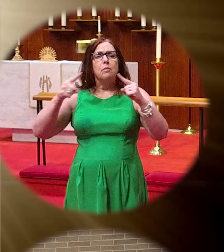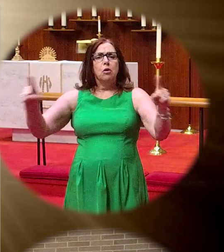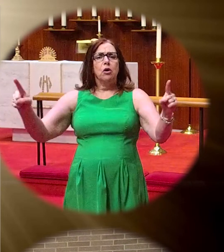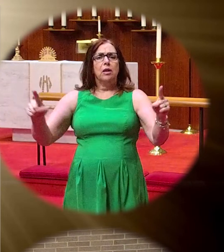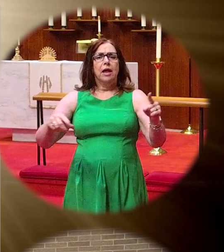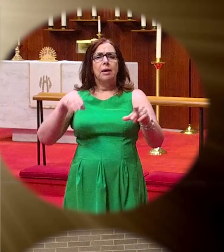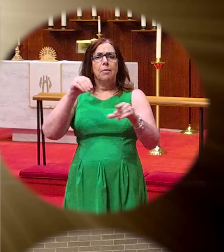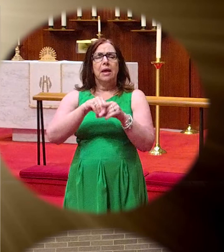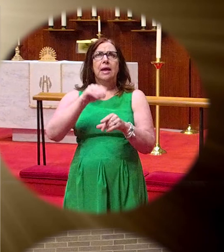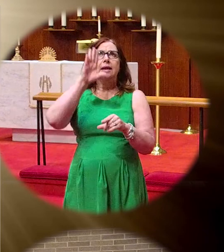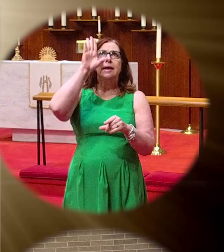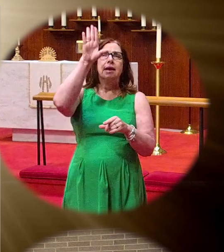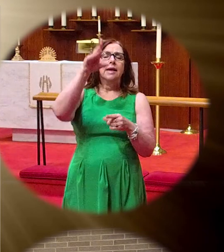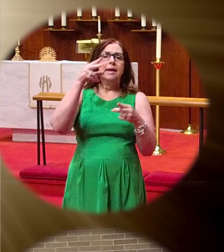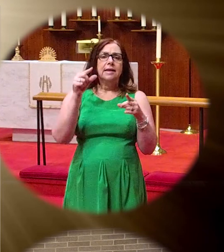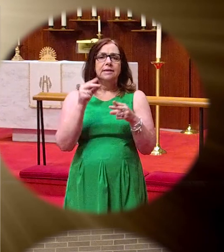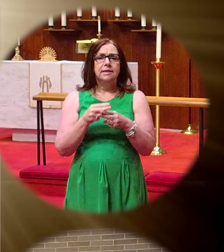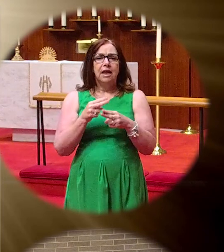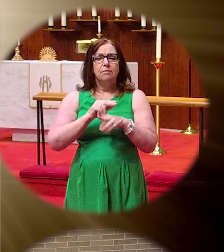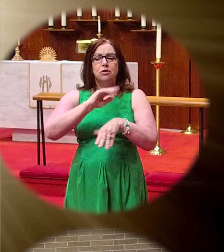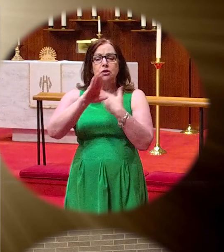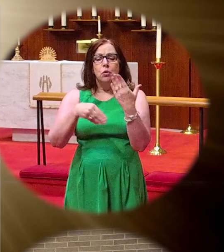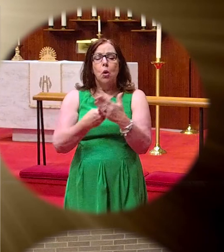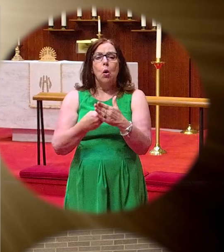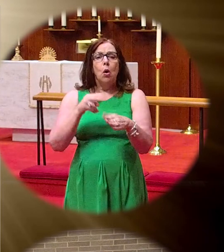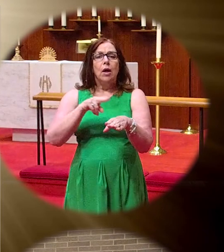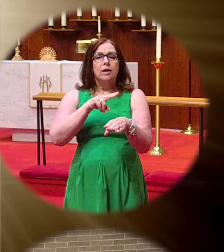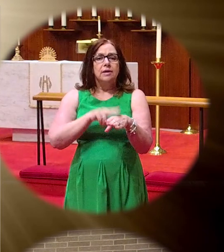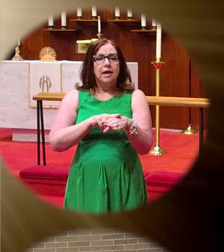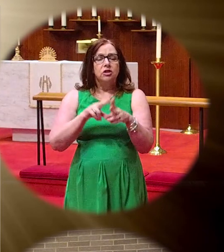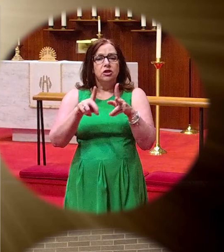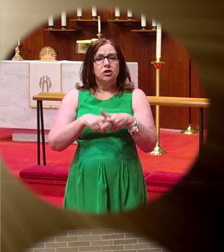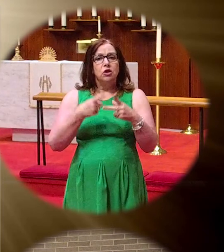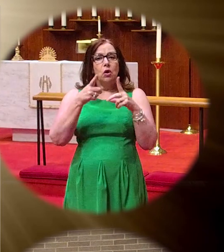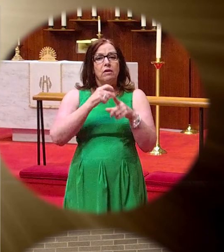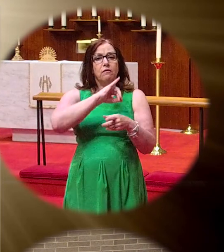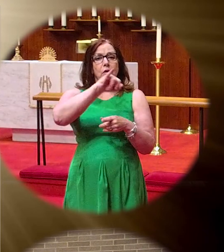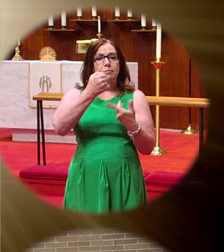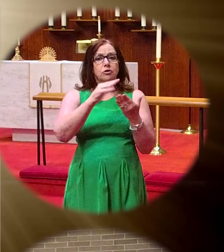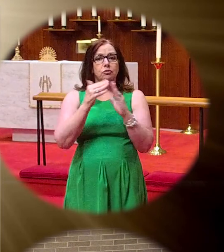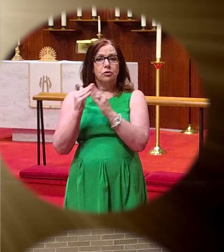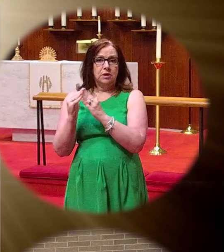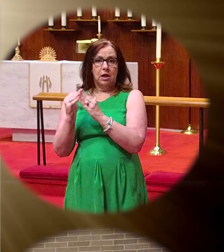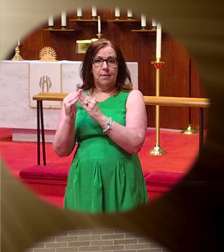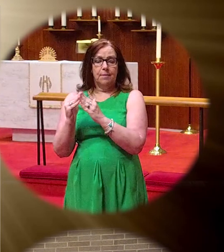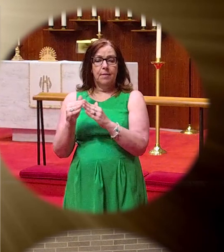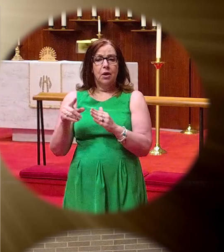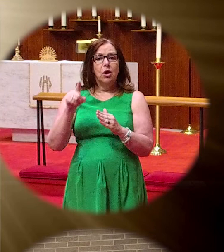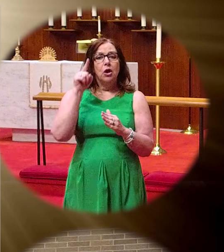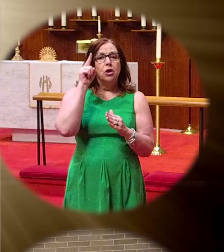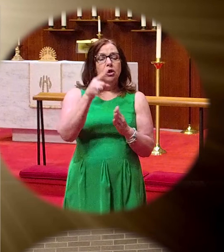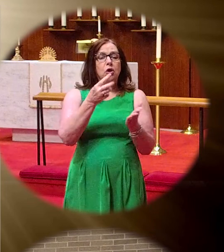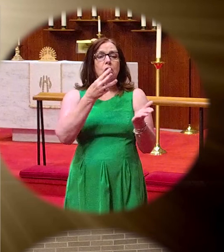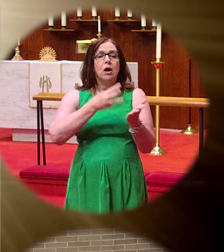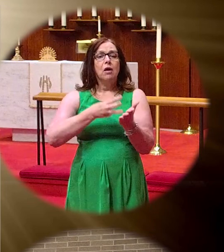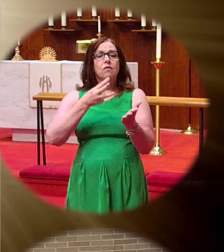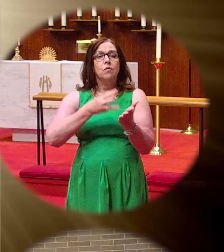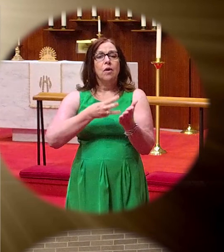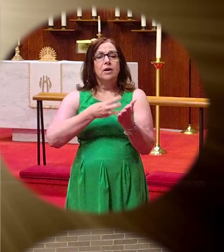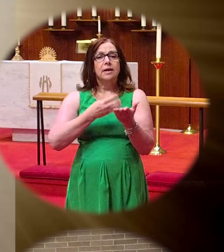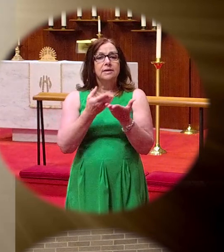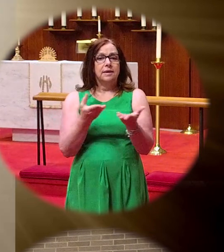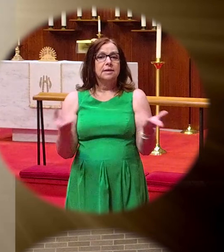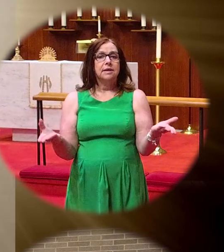his name to all nations, beginning from Jerusalem. You are witnesses of